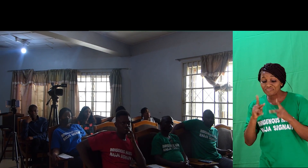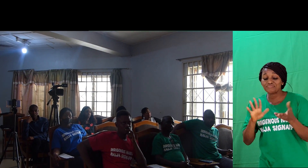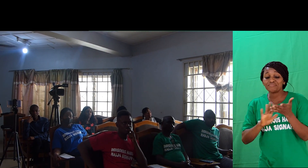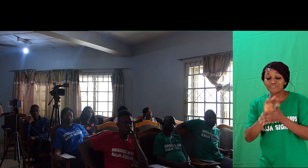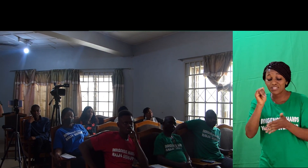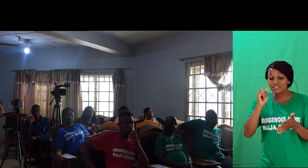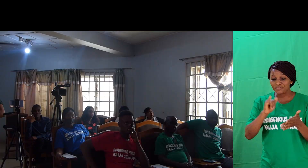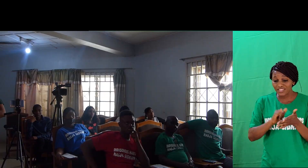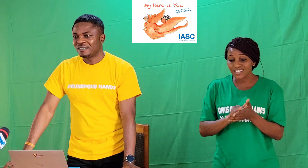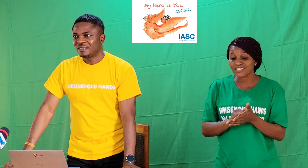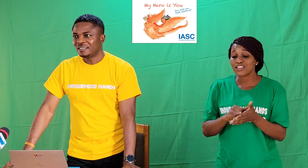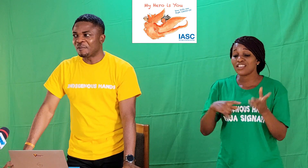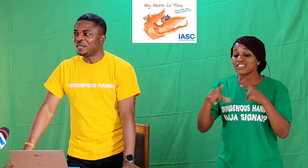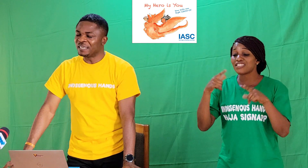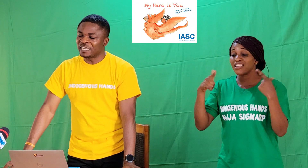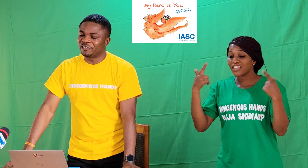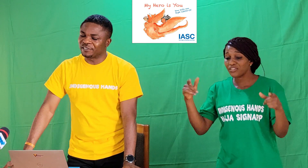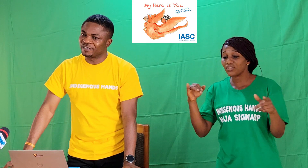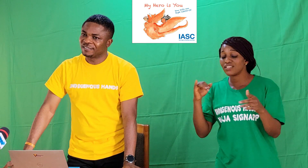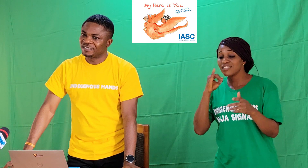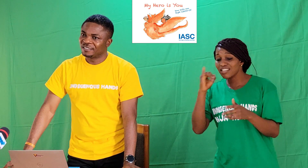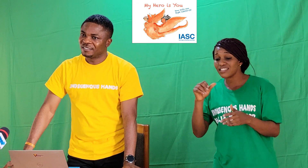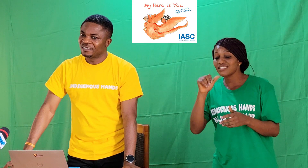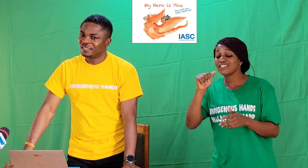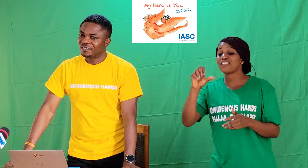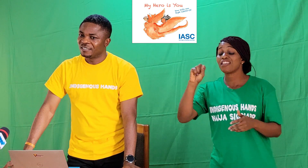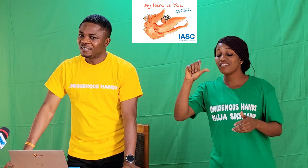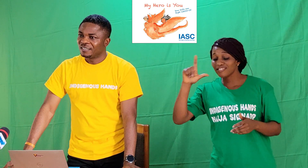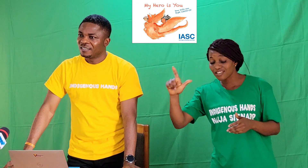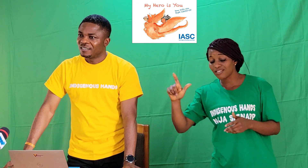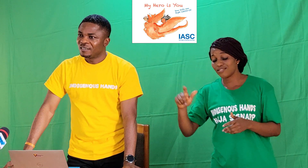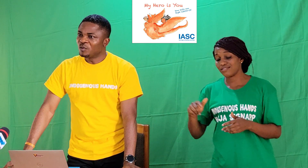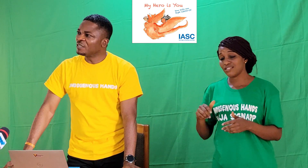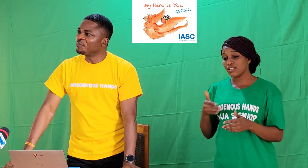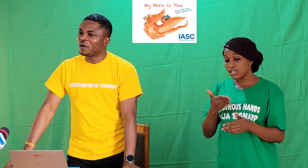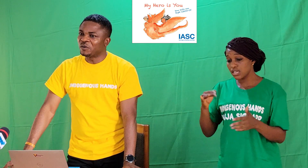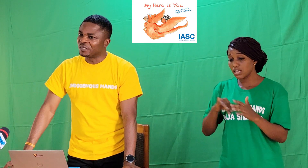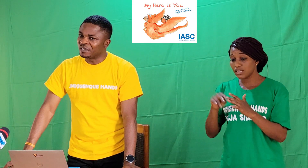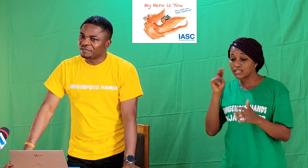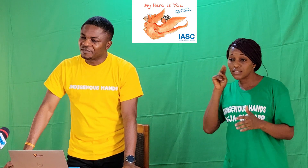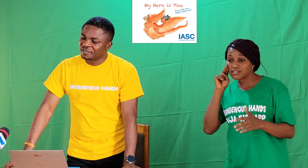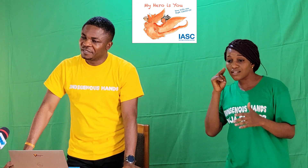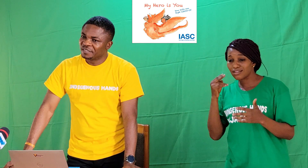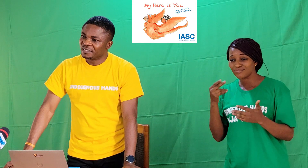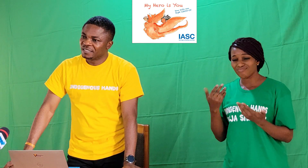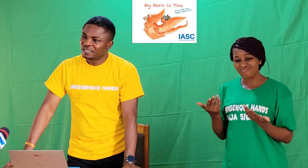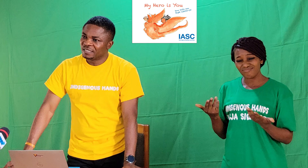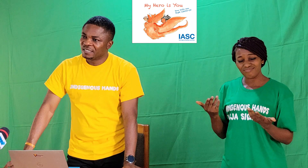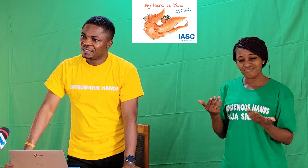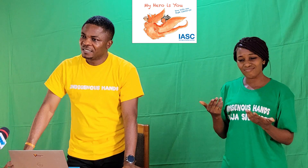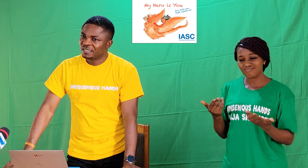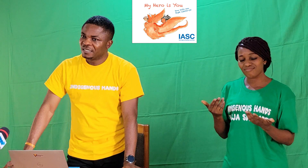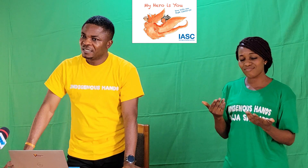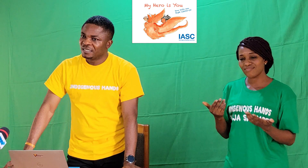Language. I mean, in Nigeria, what in your own self?